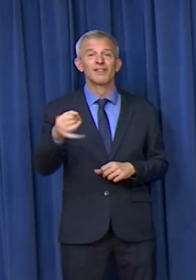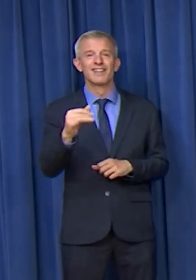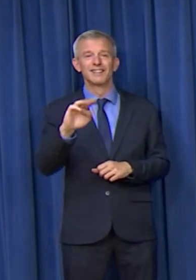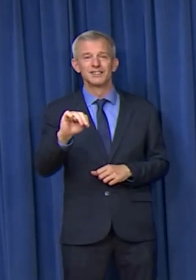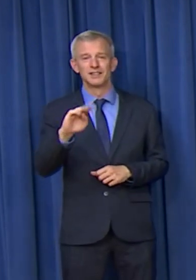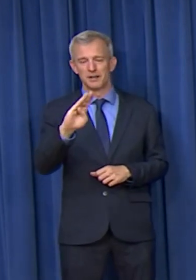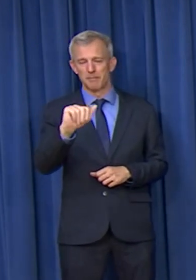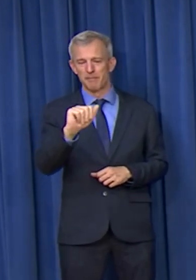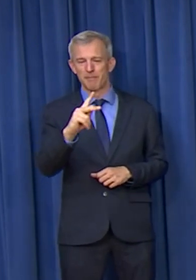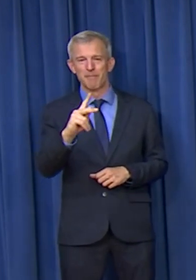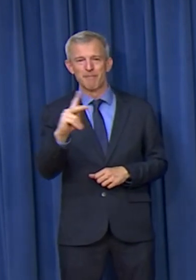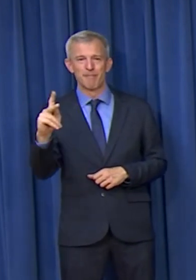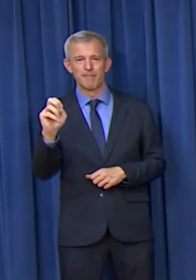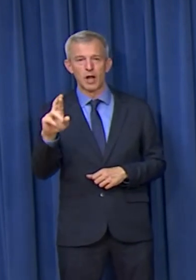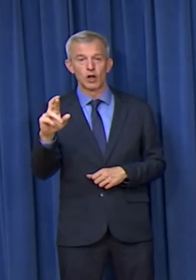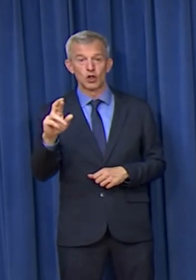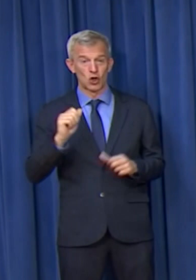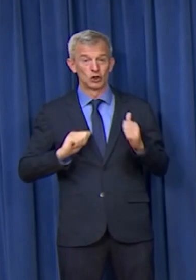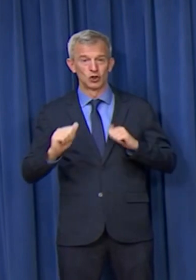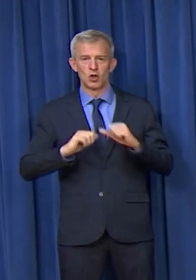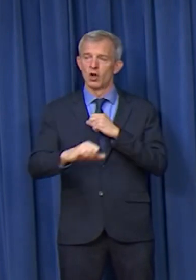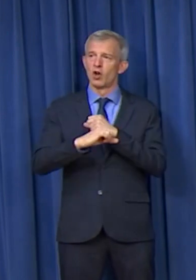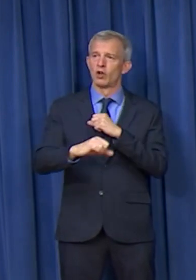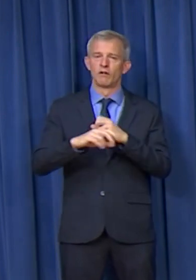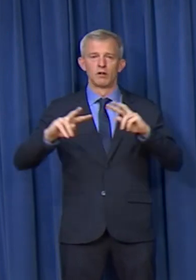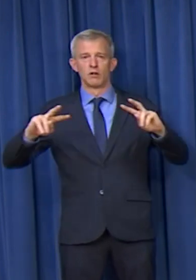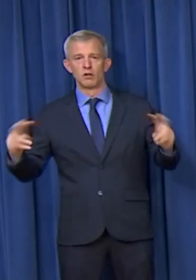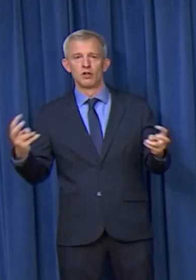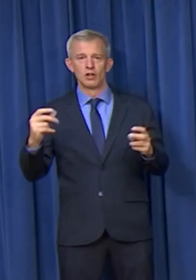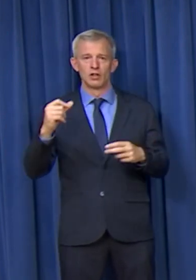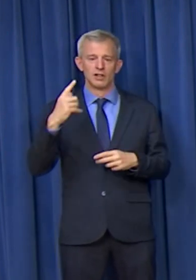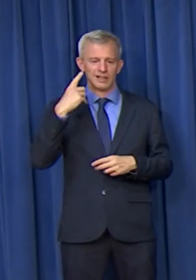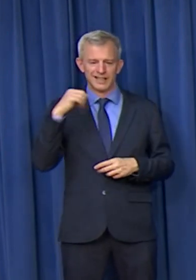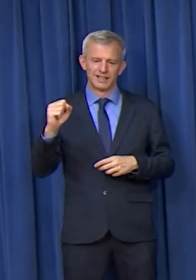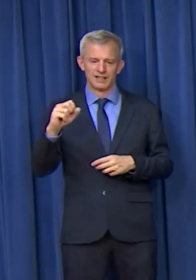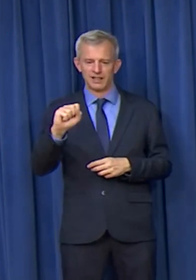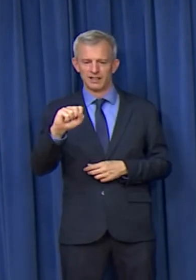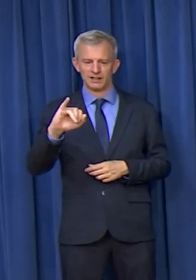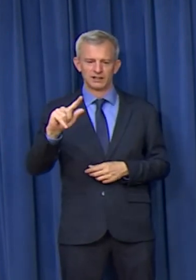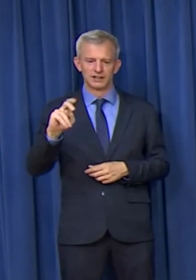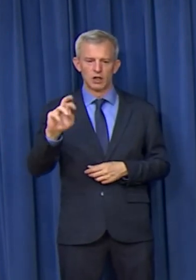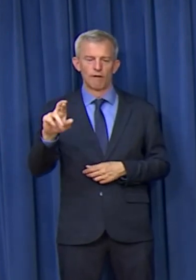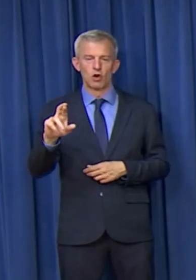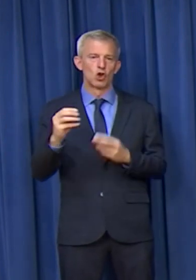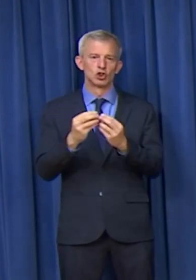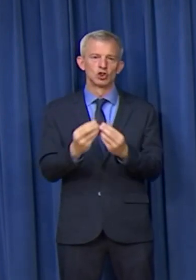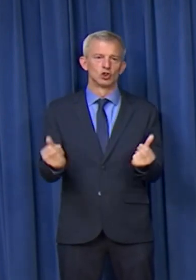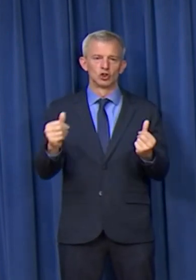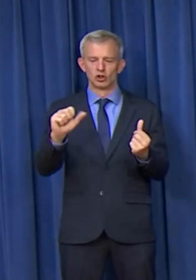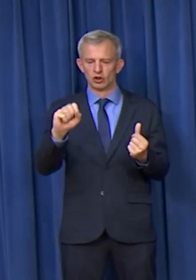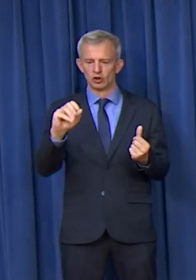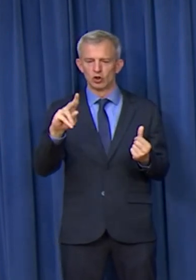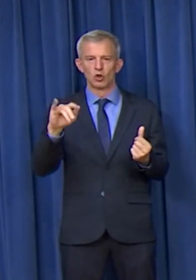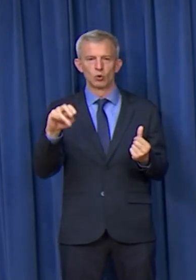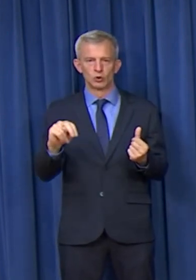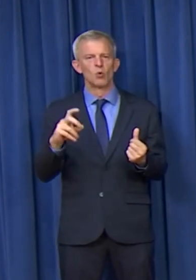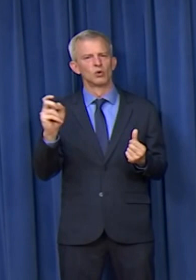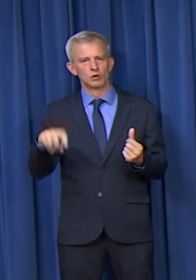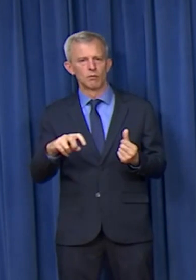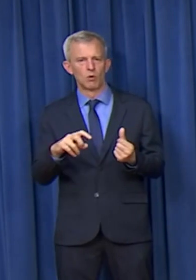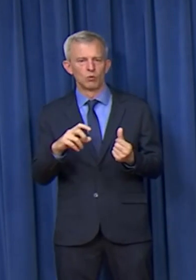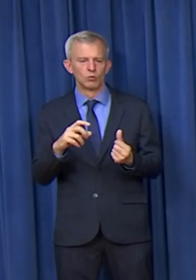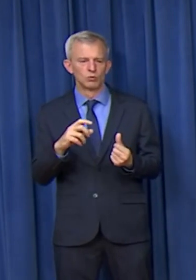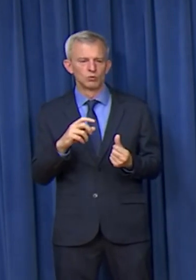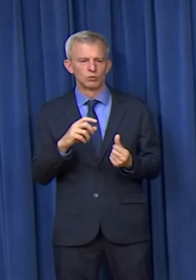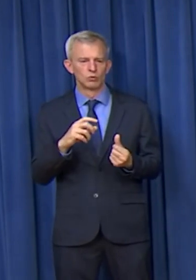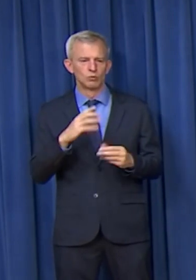were advertising a product called Silver Solution, which again was designed to prevent or treat the virus.